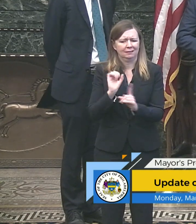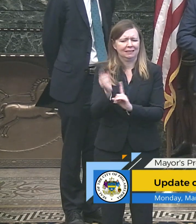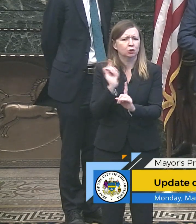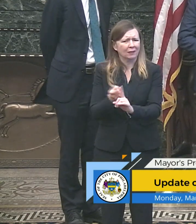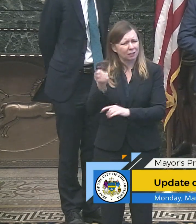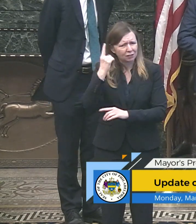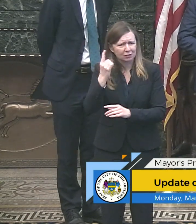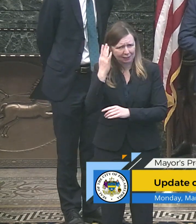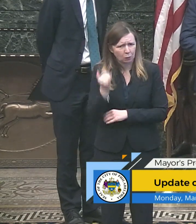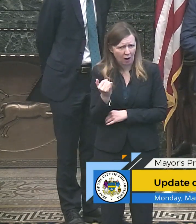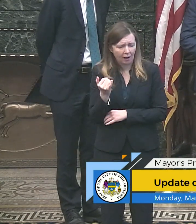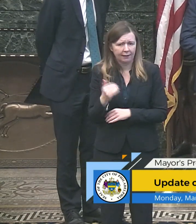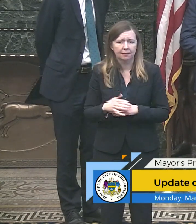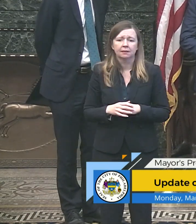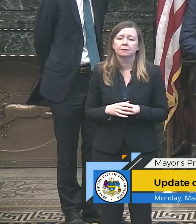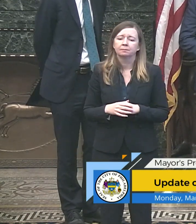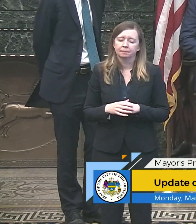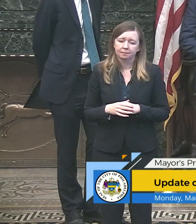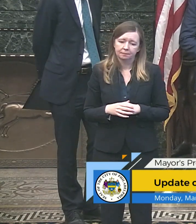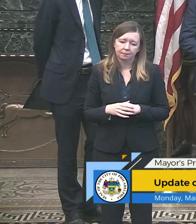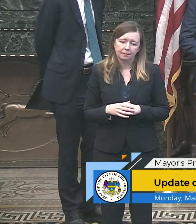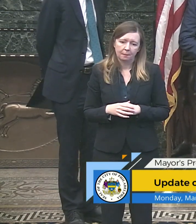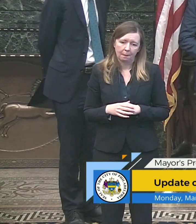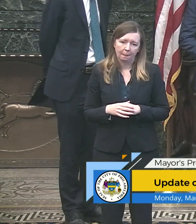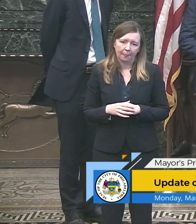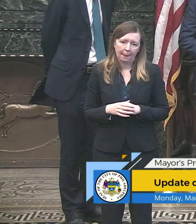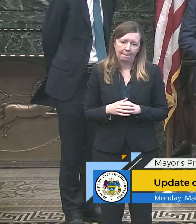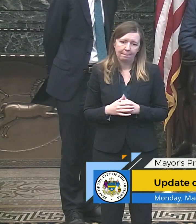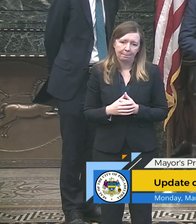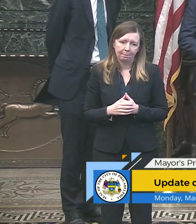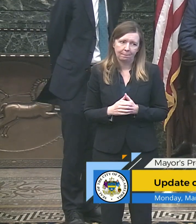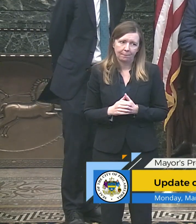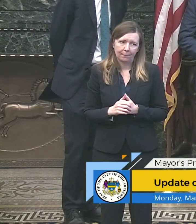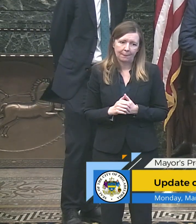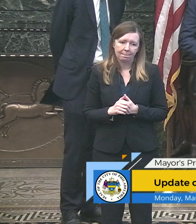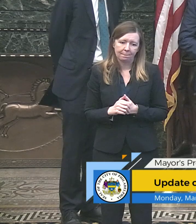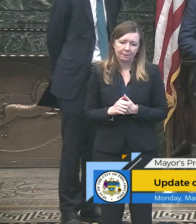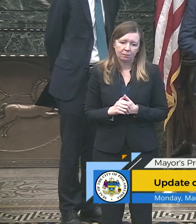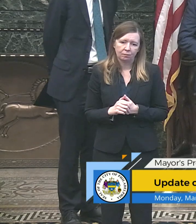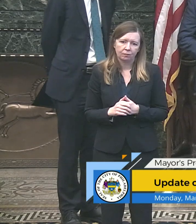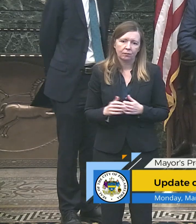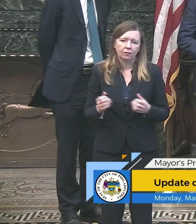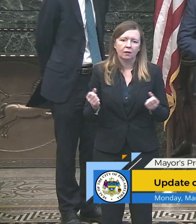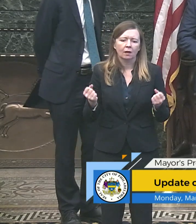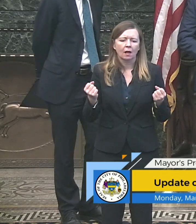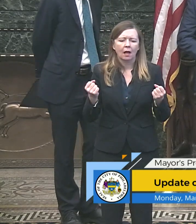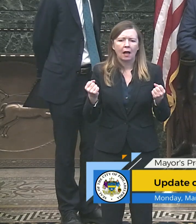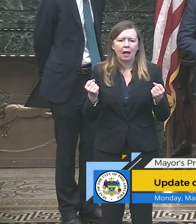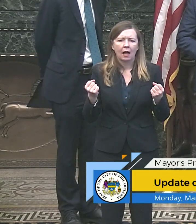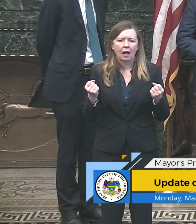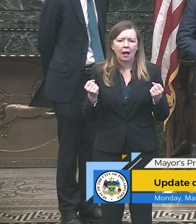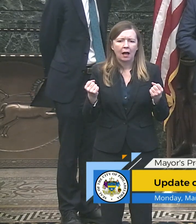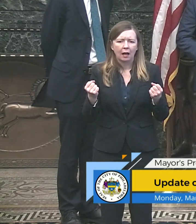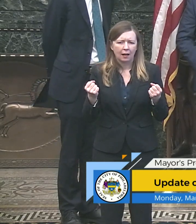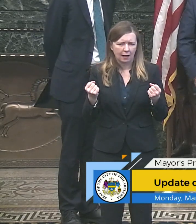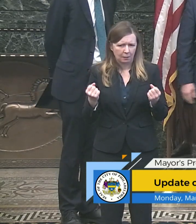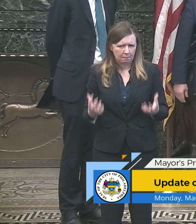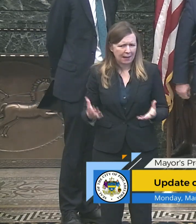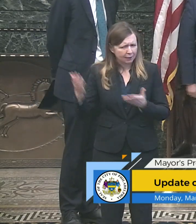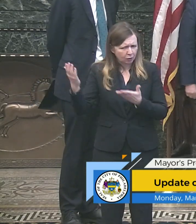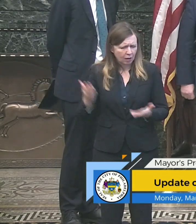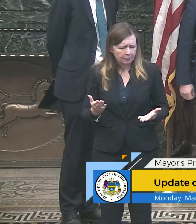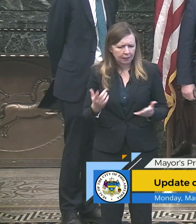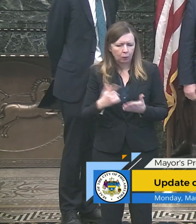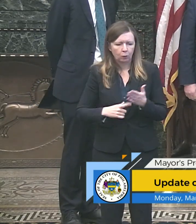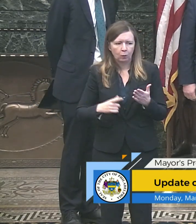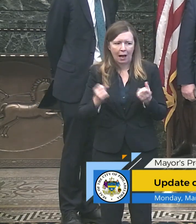around that resource request. Got it. Can you just say how many you have coming or what the capacity increase will